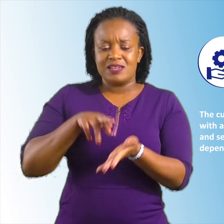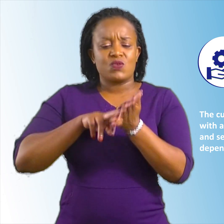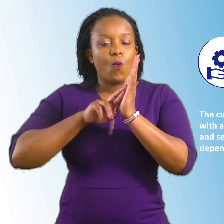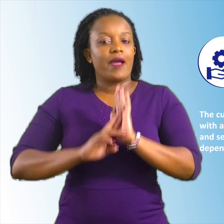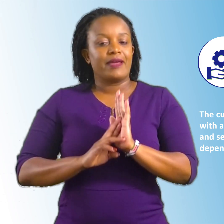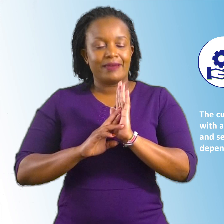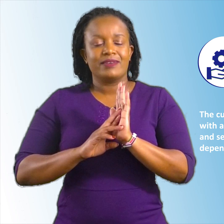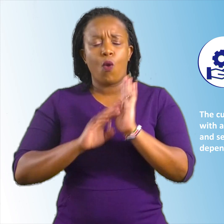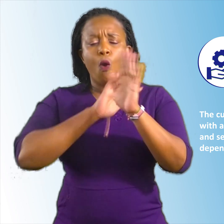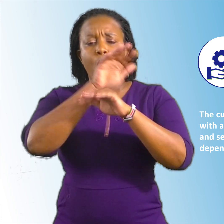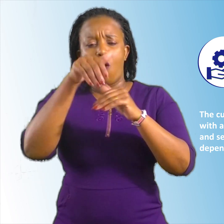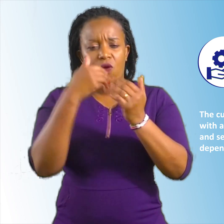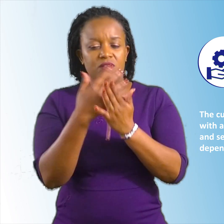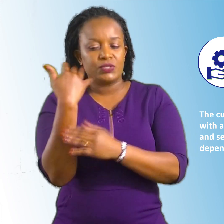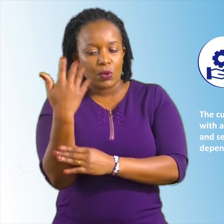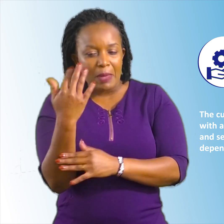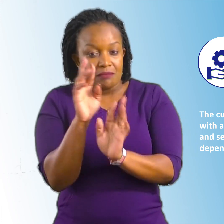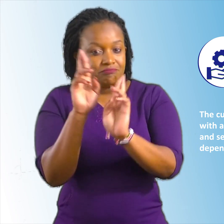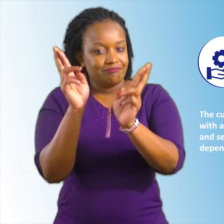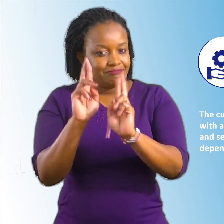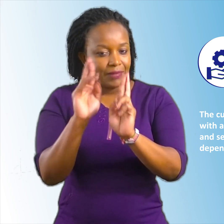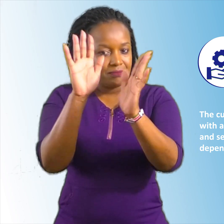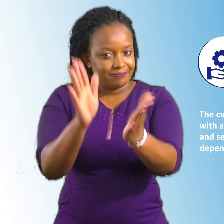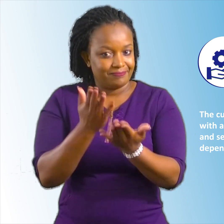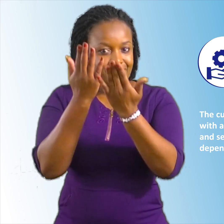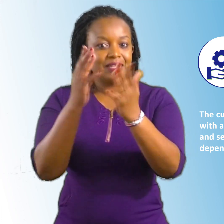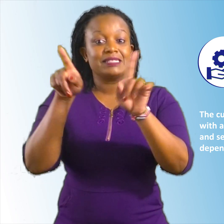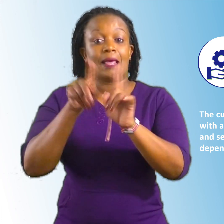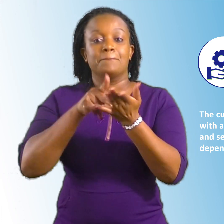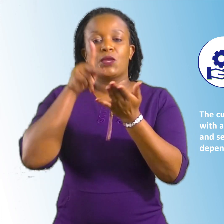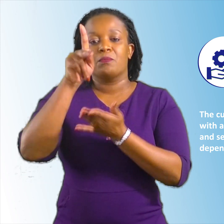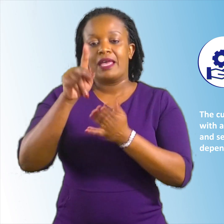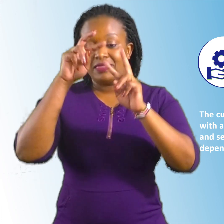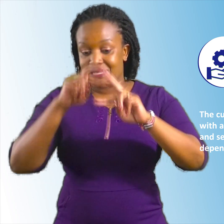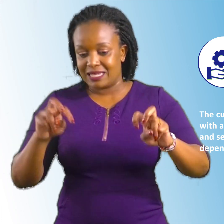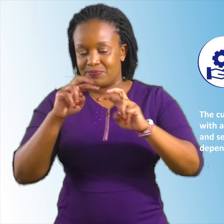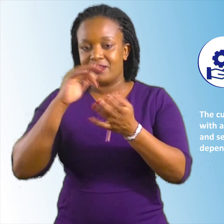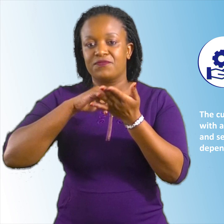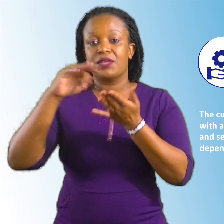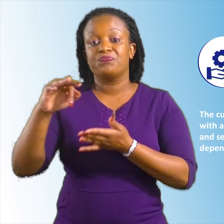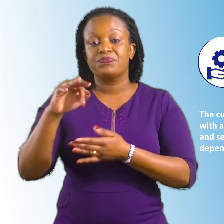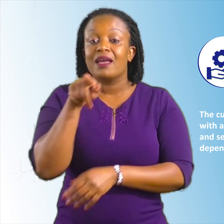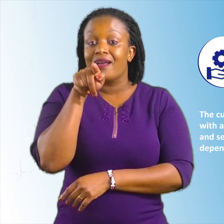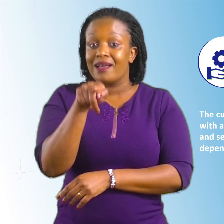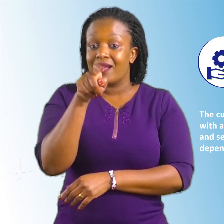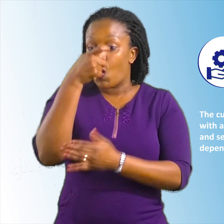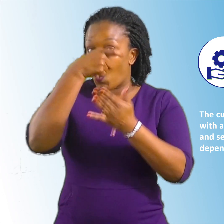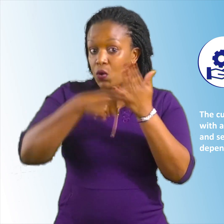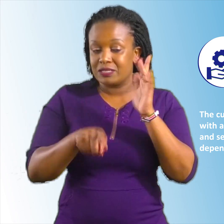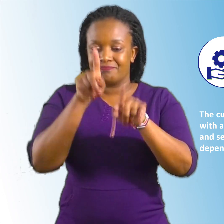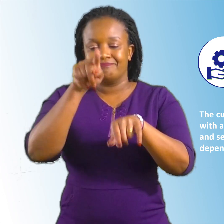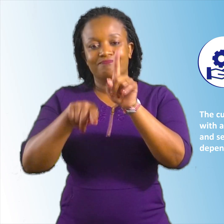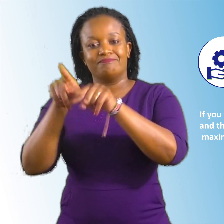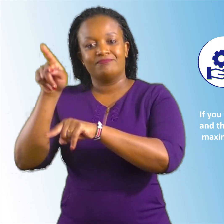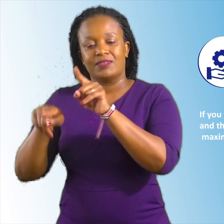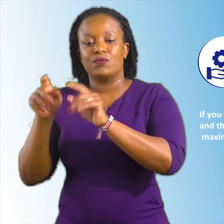required accompanying documents ready and settle their assessment fees. The charges vary depending on the class